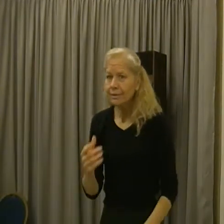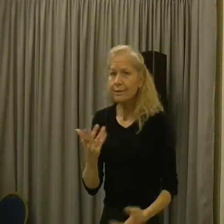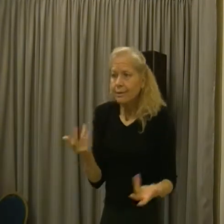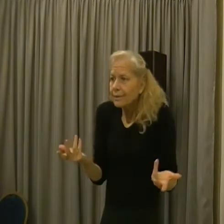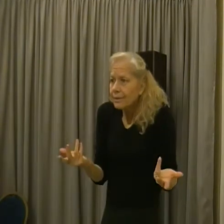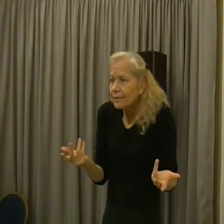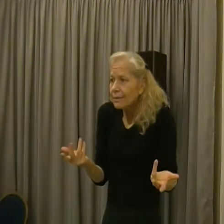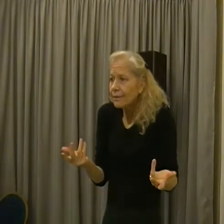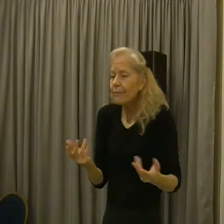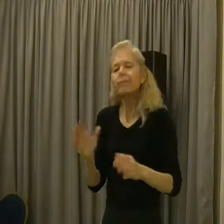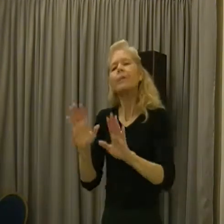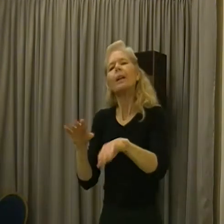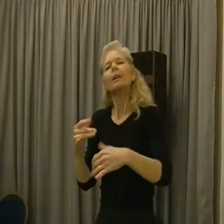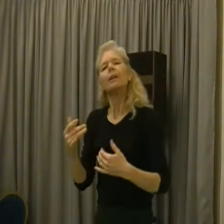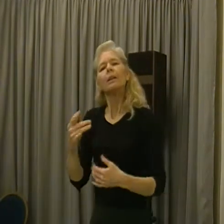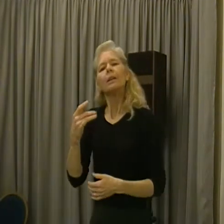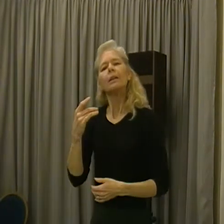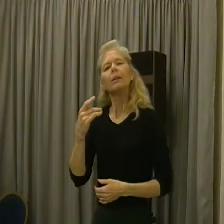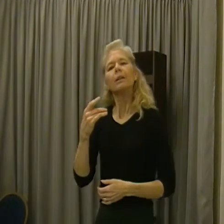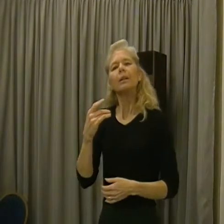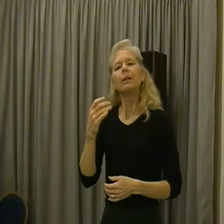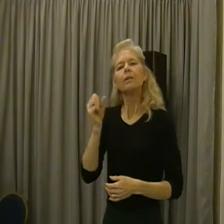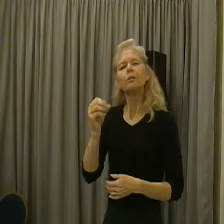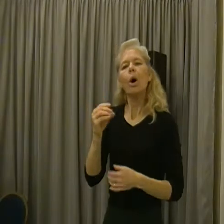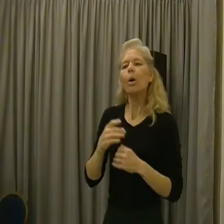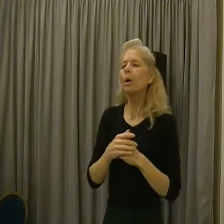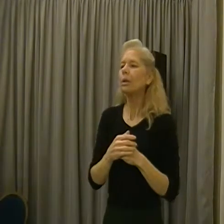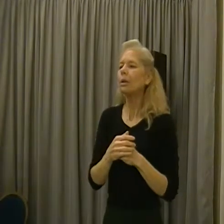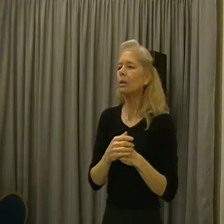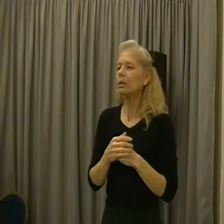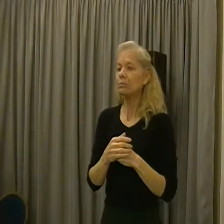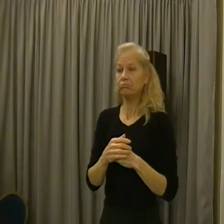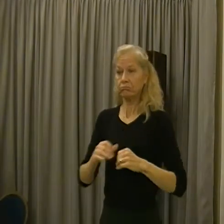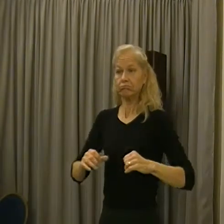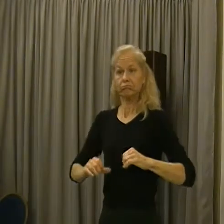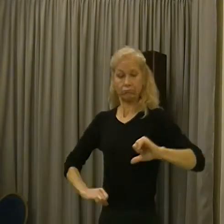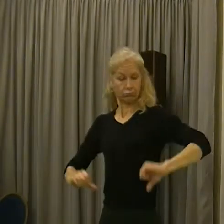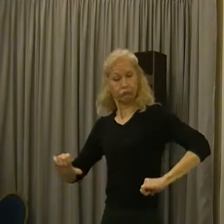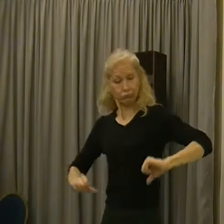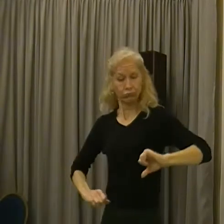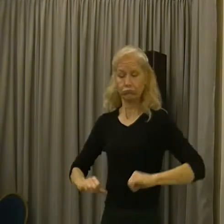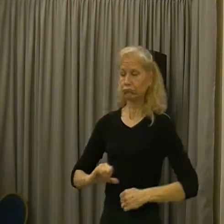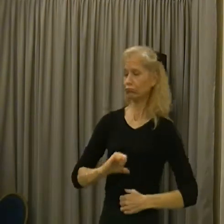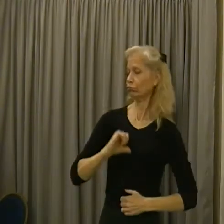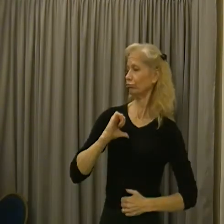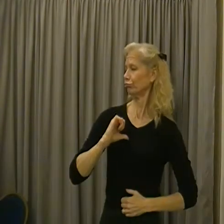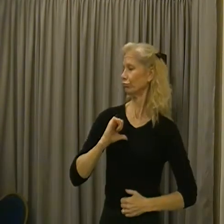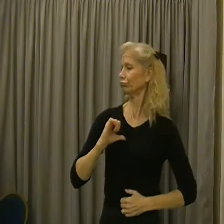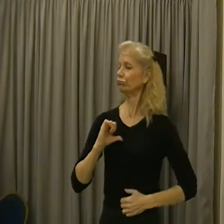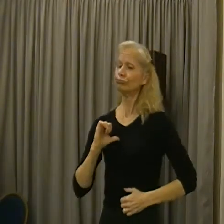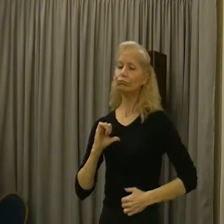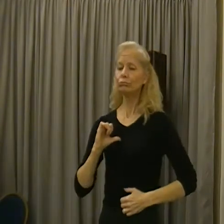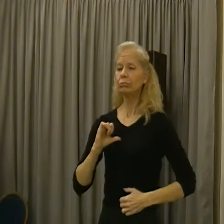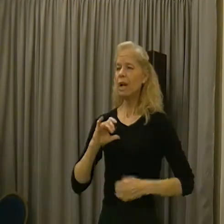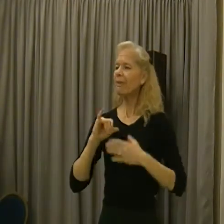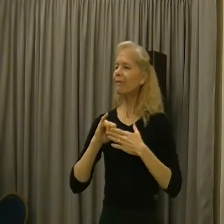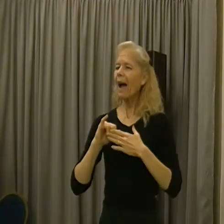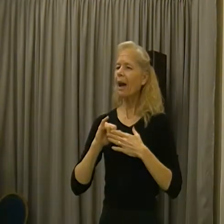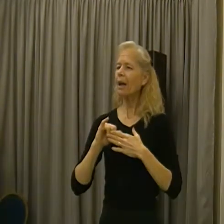in maybe a higher IQ, maybe more strength, maybe more riches? What is that glory? What does that human glory